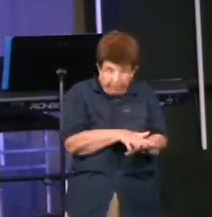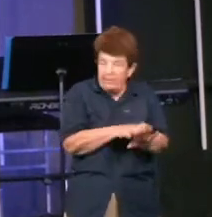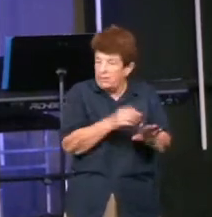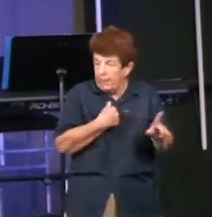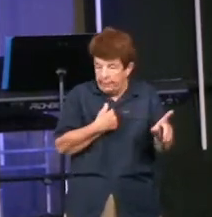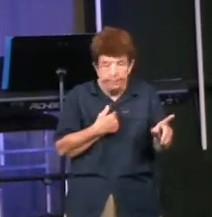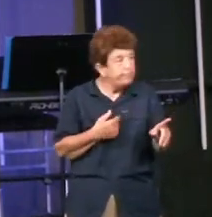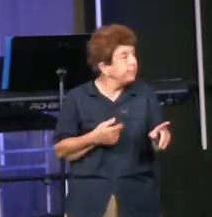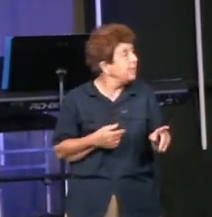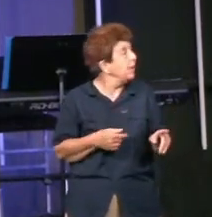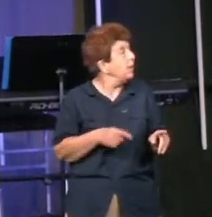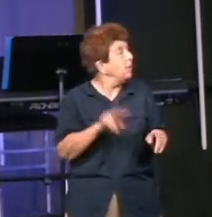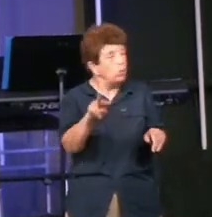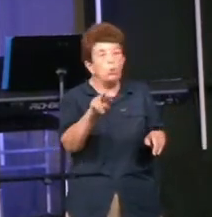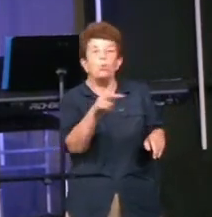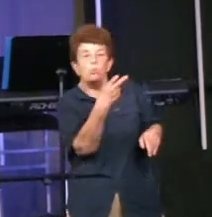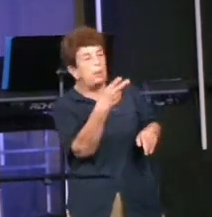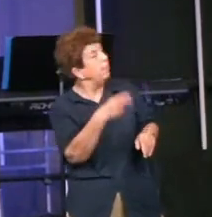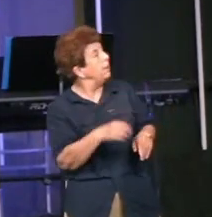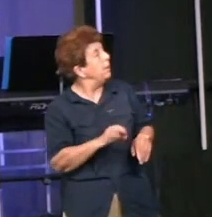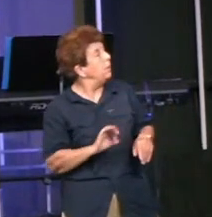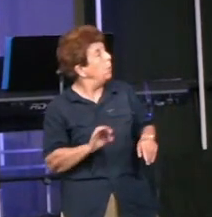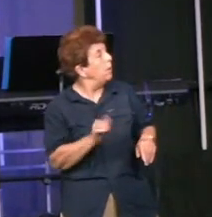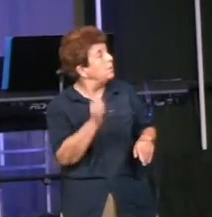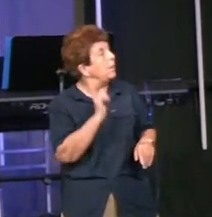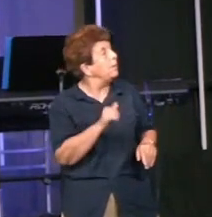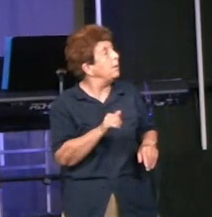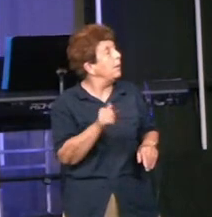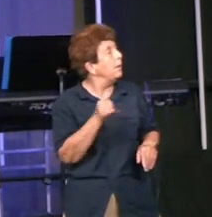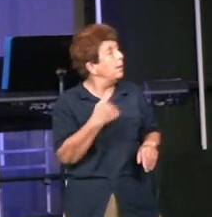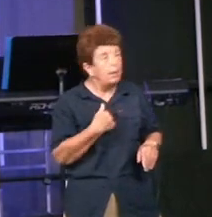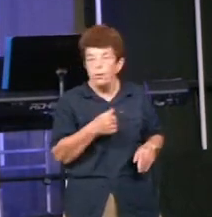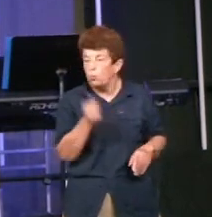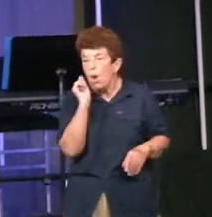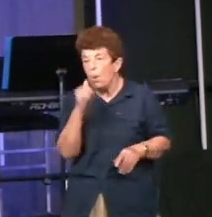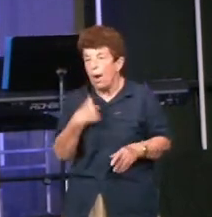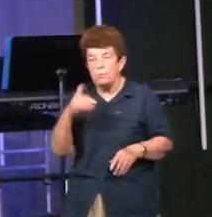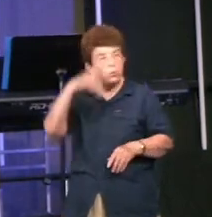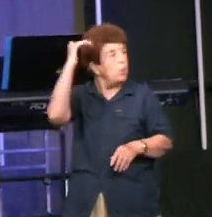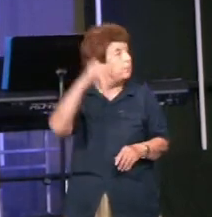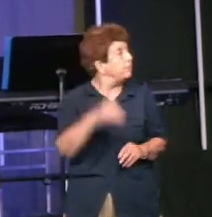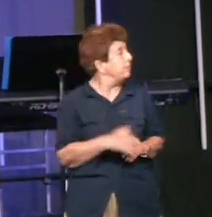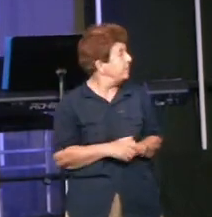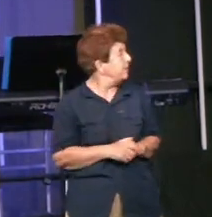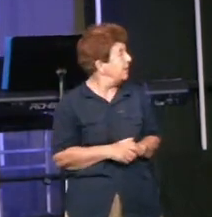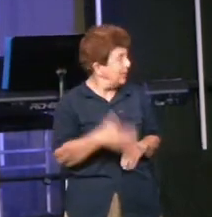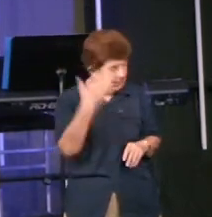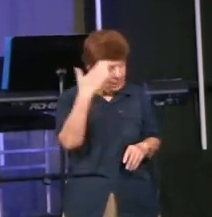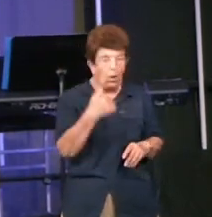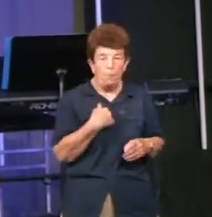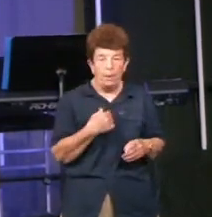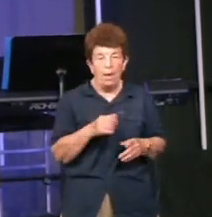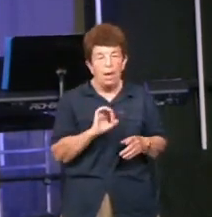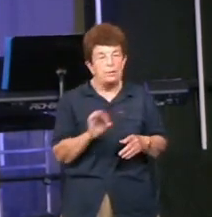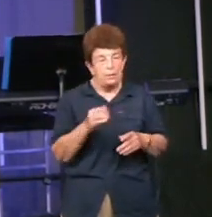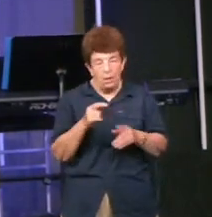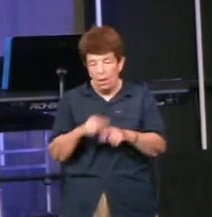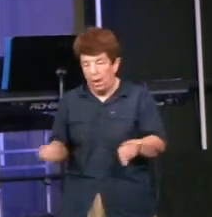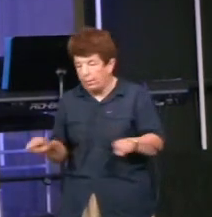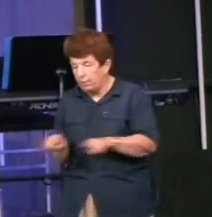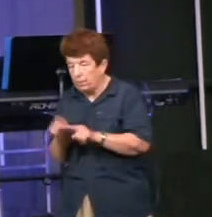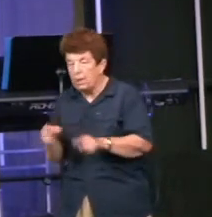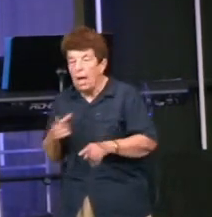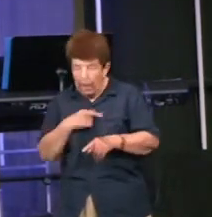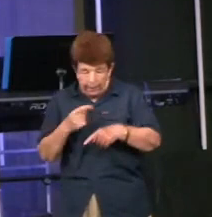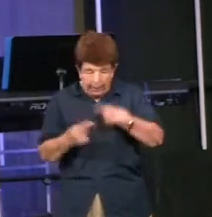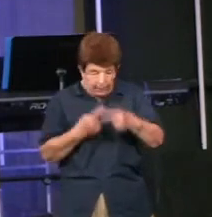And from onlookers, you might not be able to pick as much as that. You can definitely tell that I'm tall, but if you didn't know me, you wouldn't know I'm musical. So I can